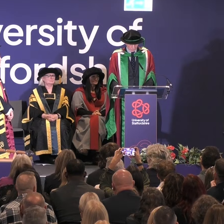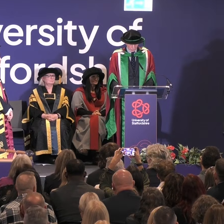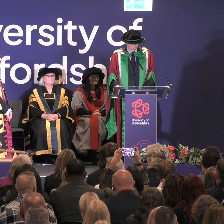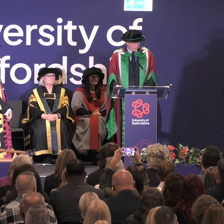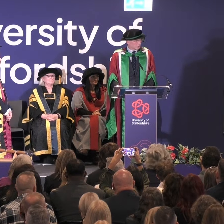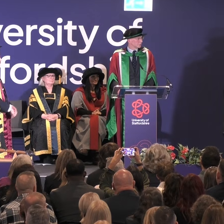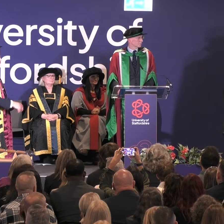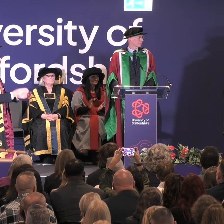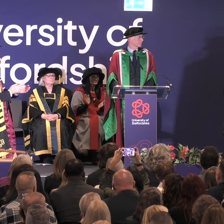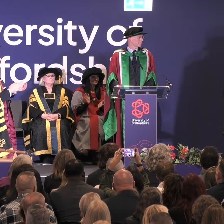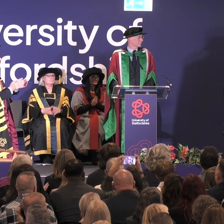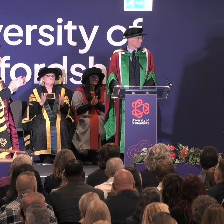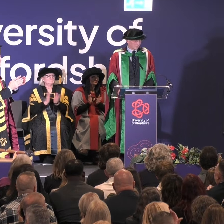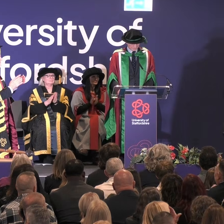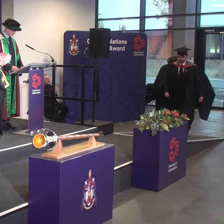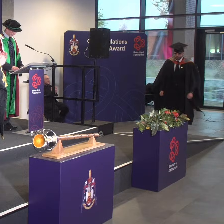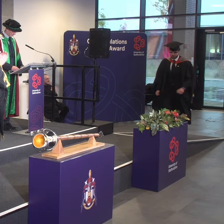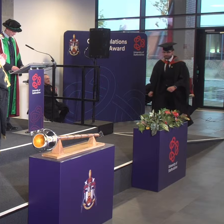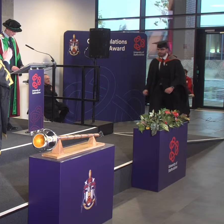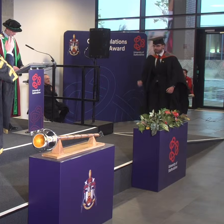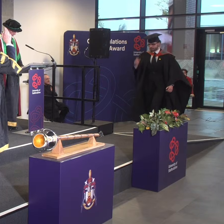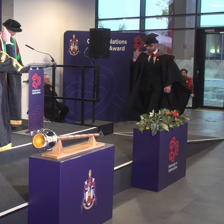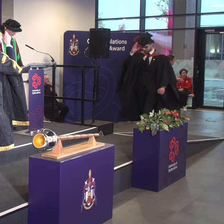William Jukes.